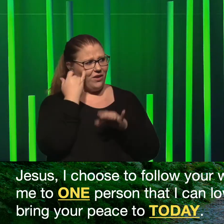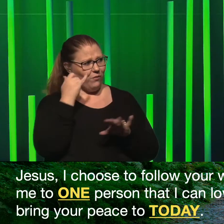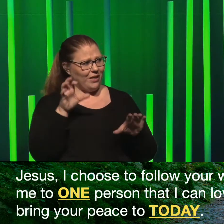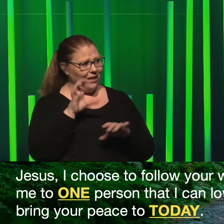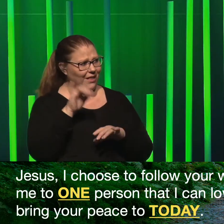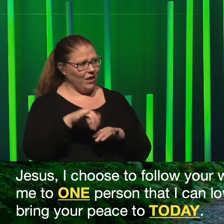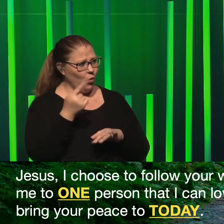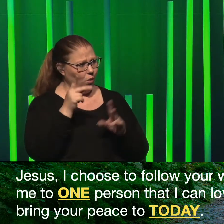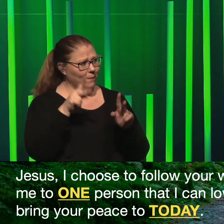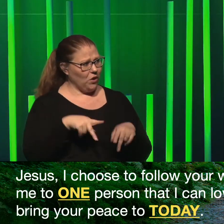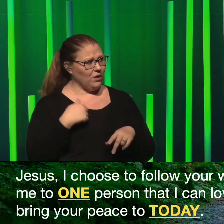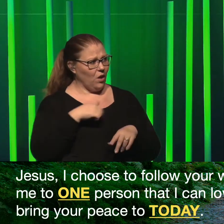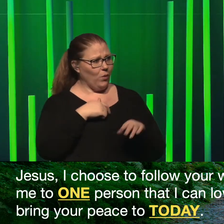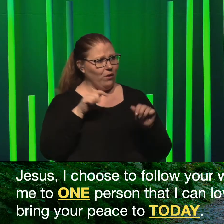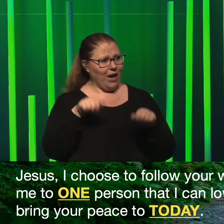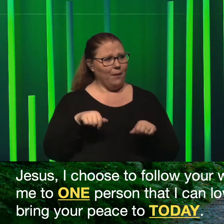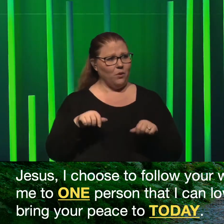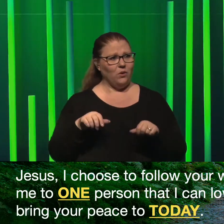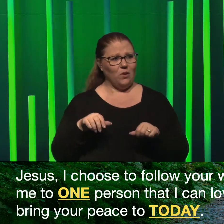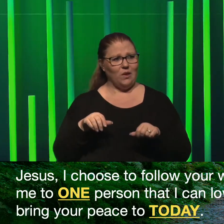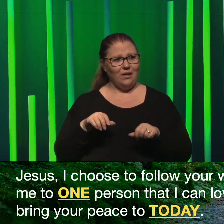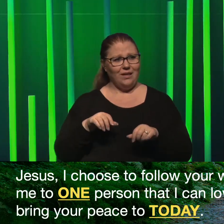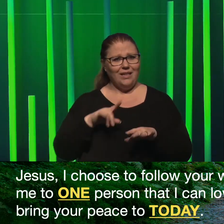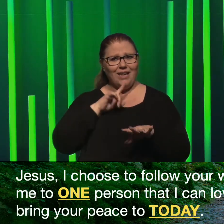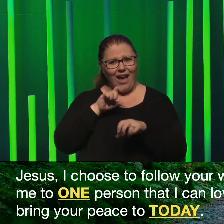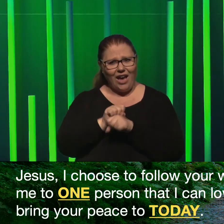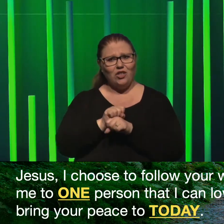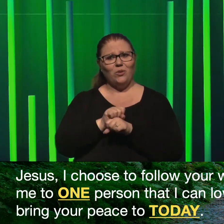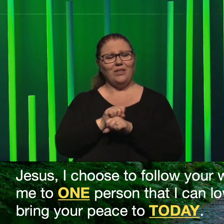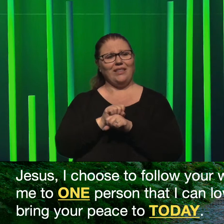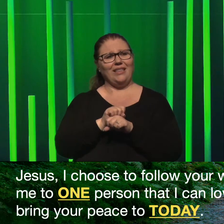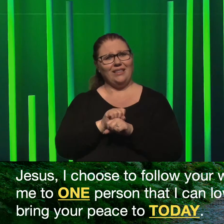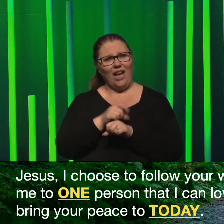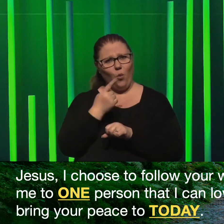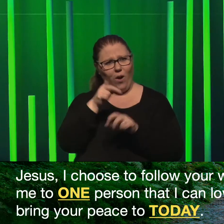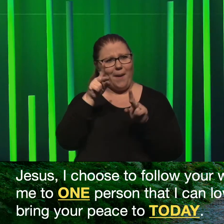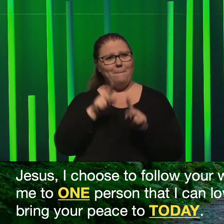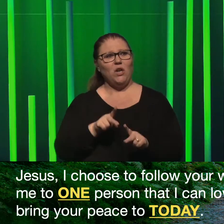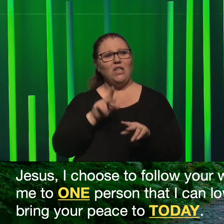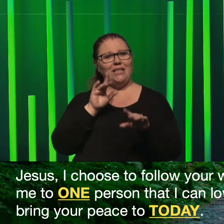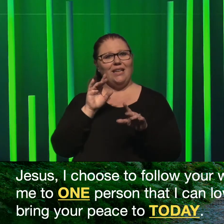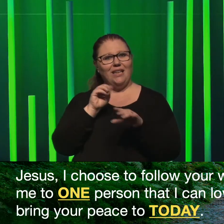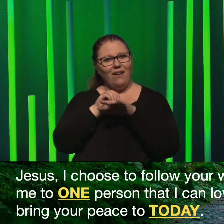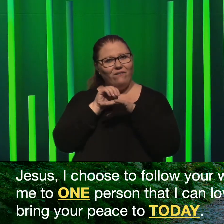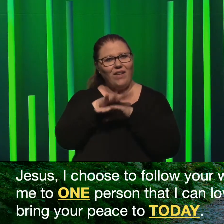to one person, we were able to just tangibly, one person, touch with the peace of God?